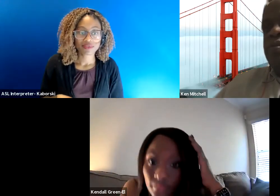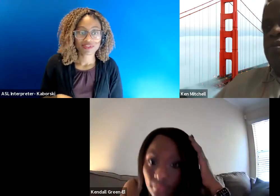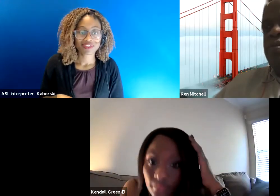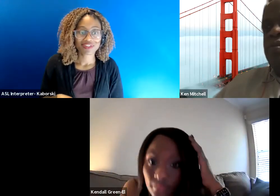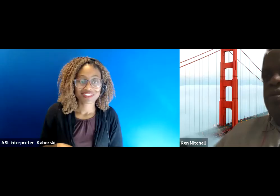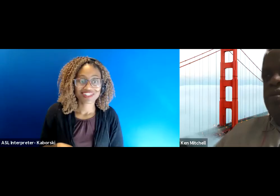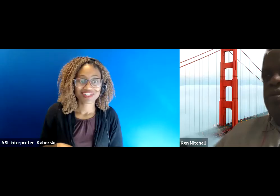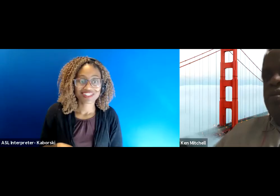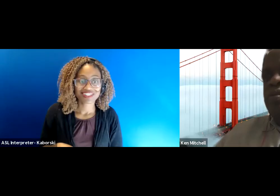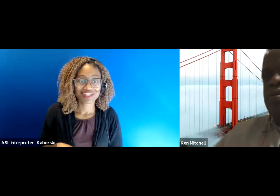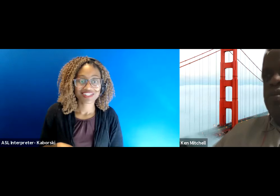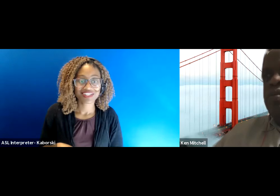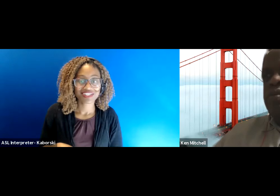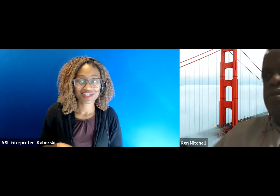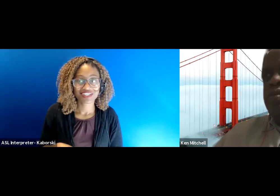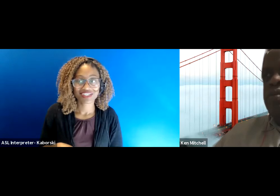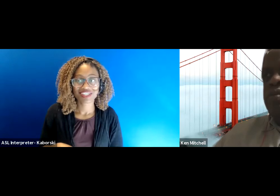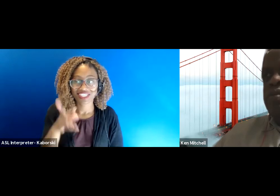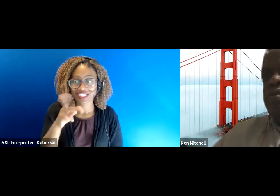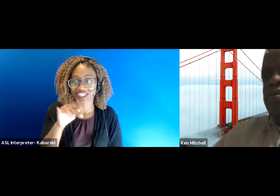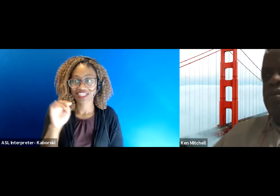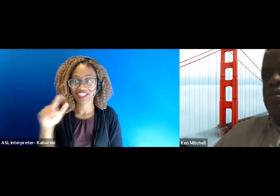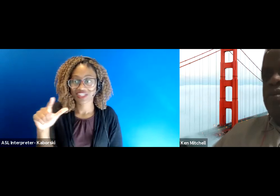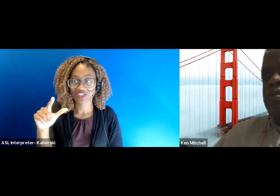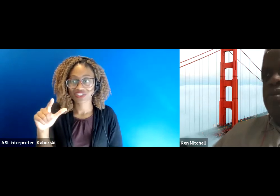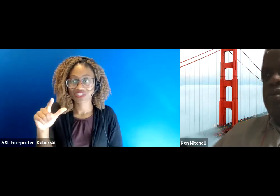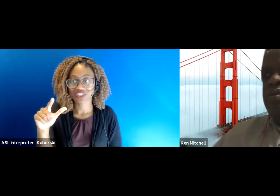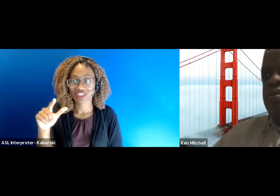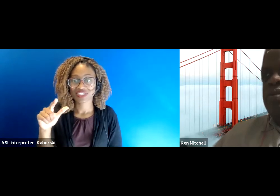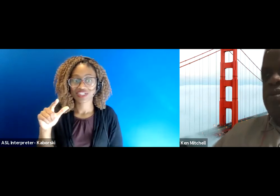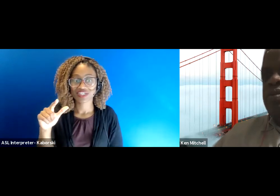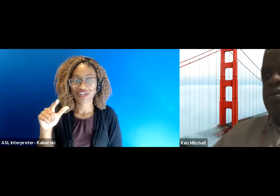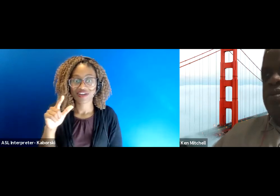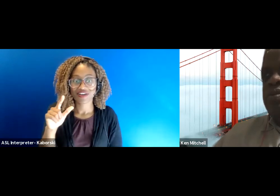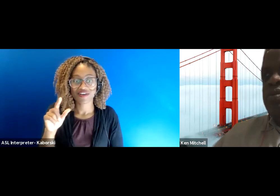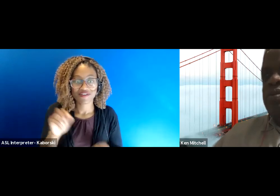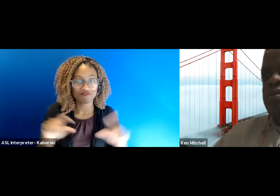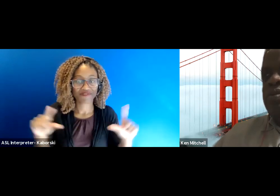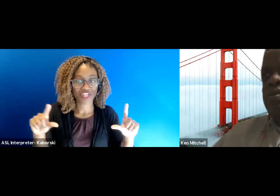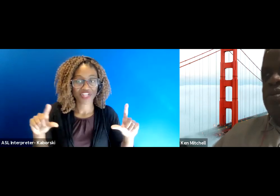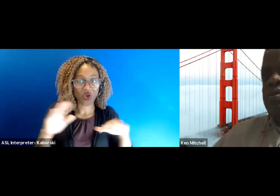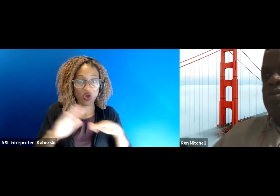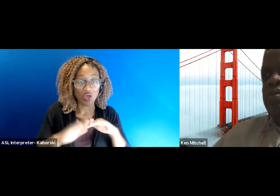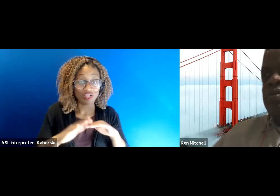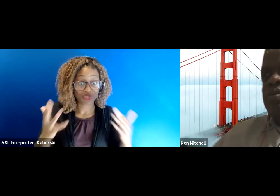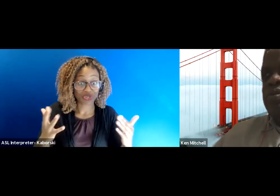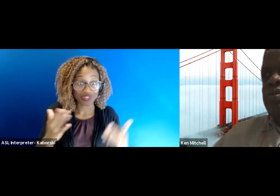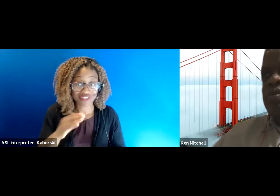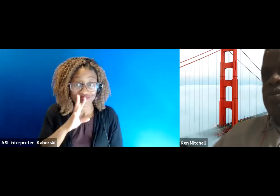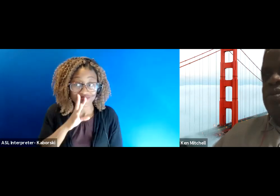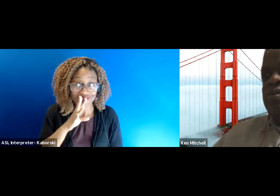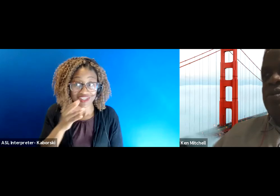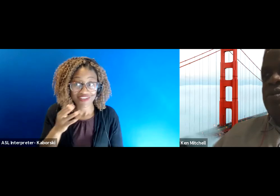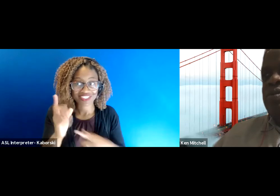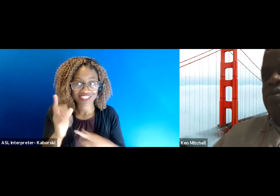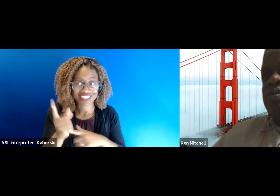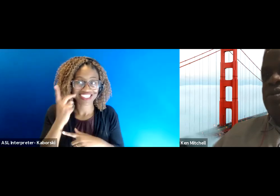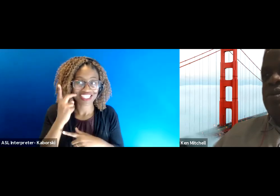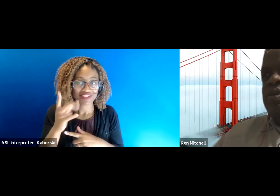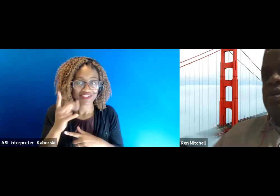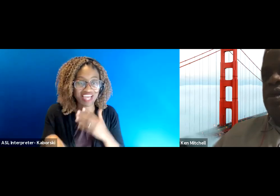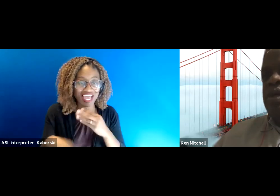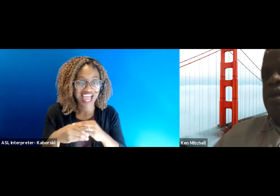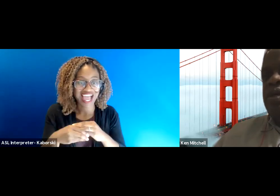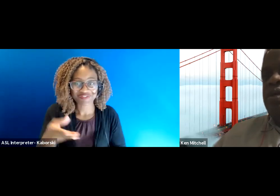This is Brittany. Kendall, I think Kendall's, her video came on. I think she was going to speak, but we'll give her a second to see if she would like to